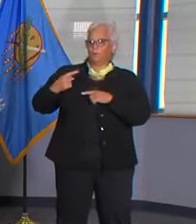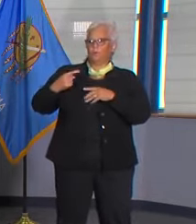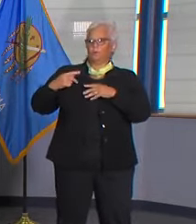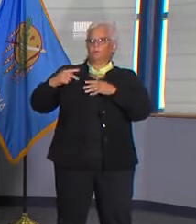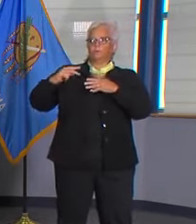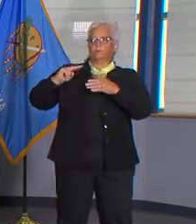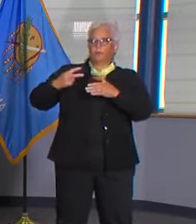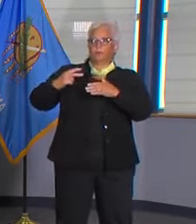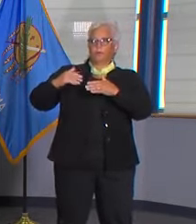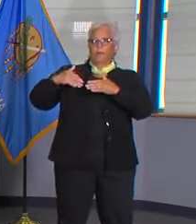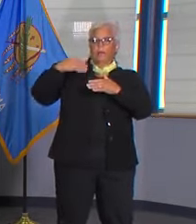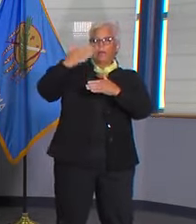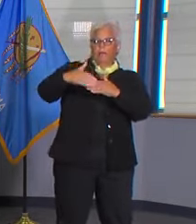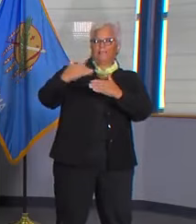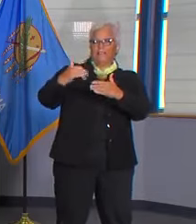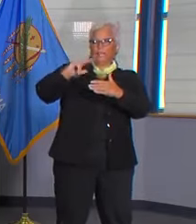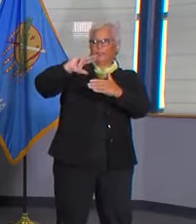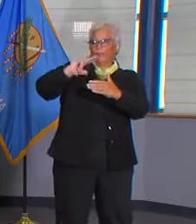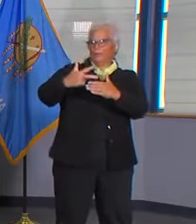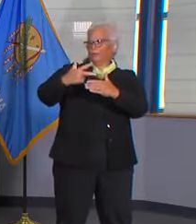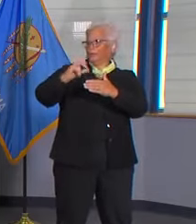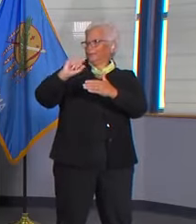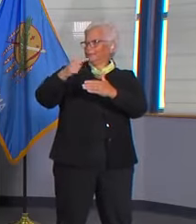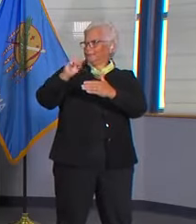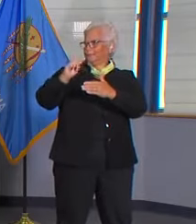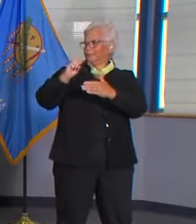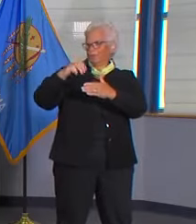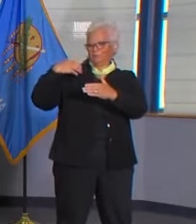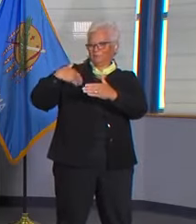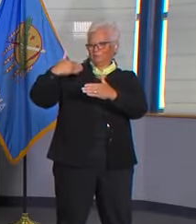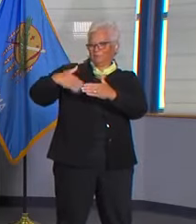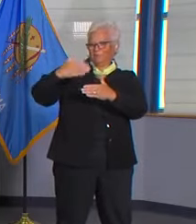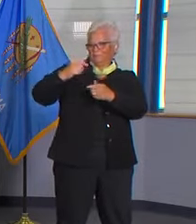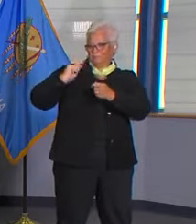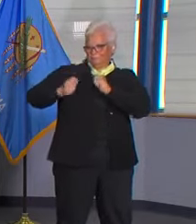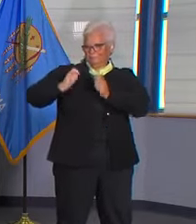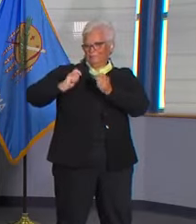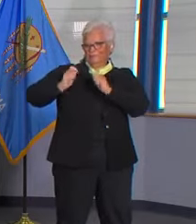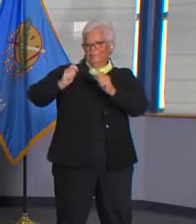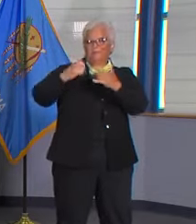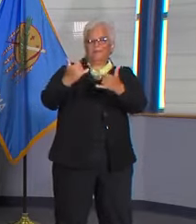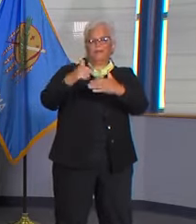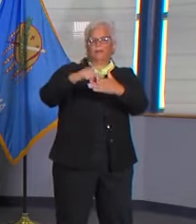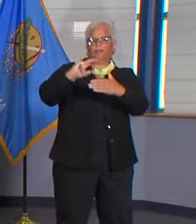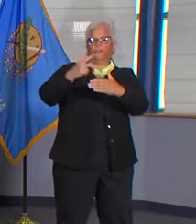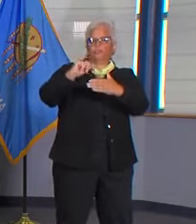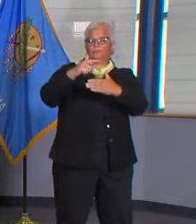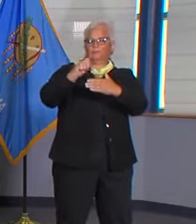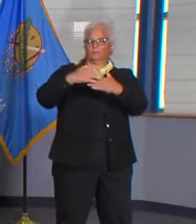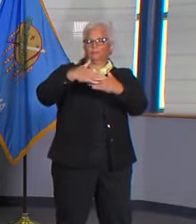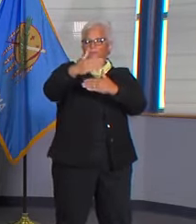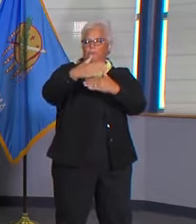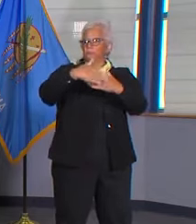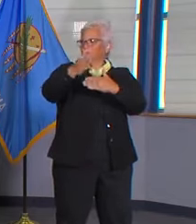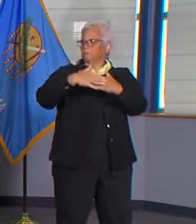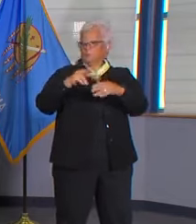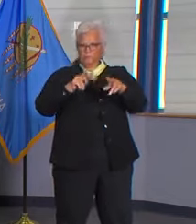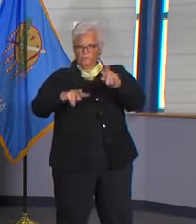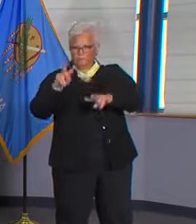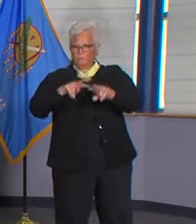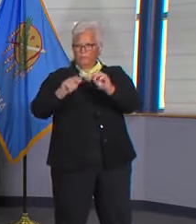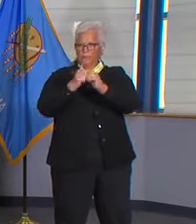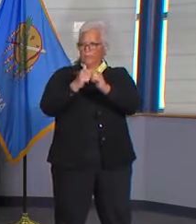wouldn't collapse. The second wave of it or phase of it was with the states